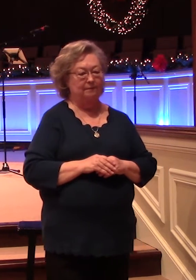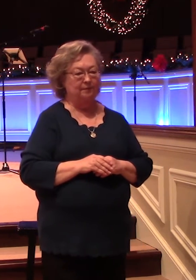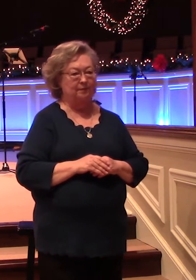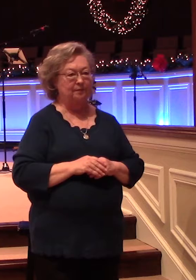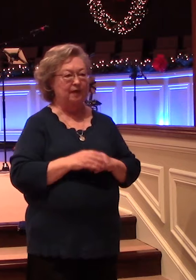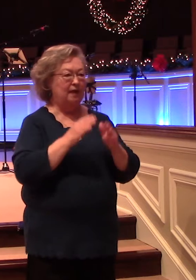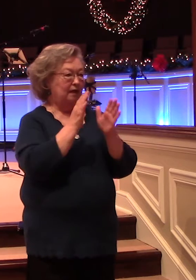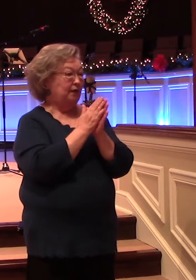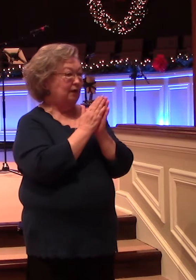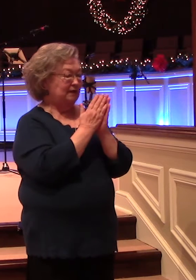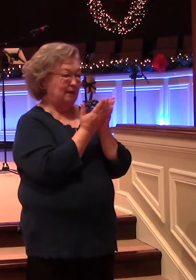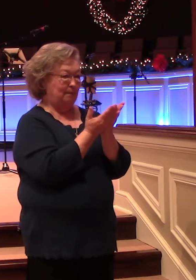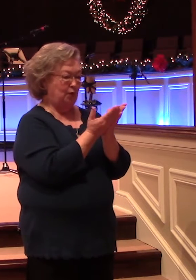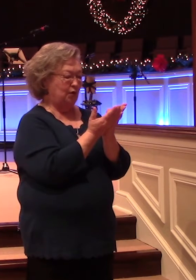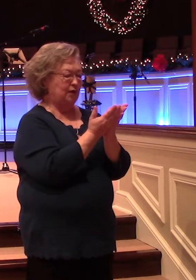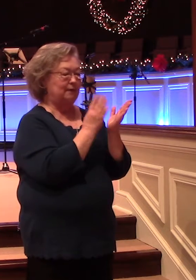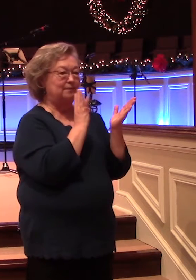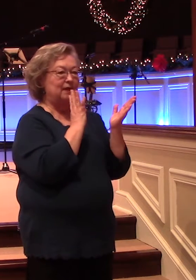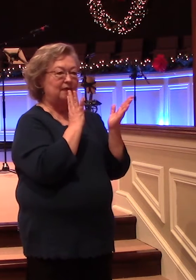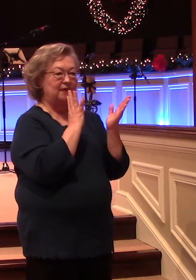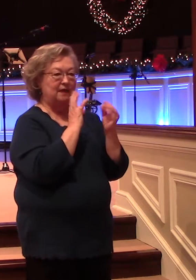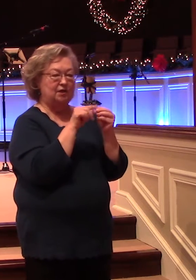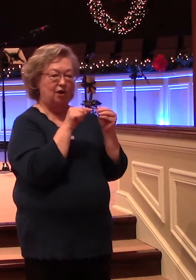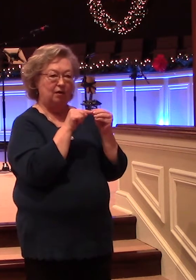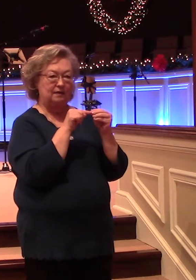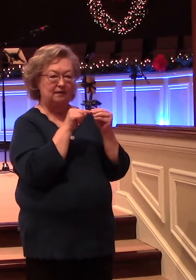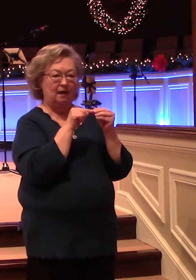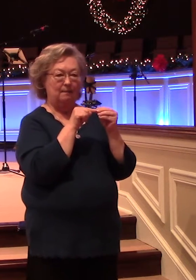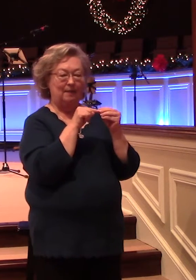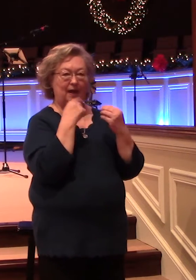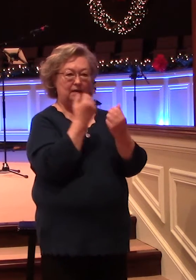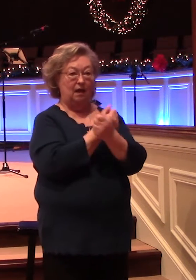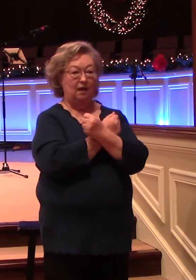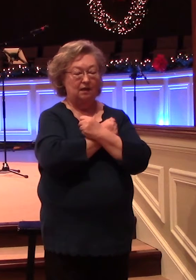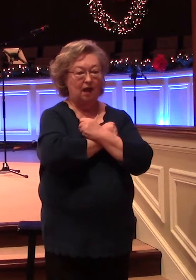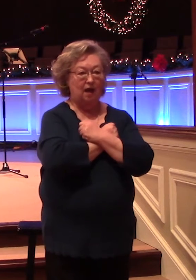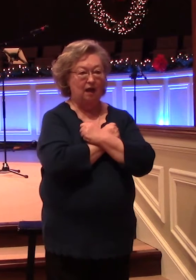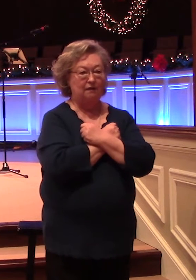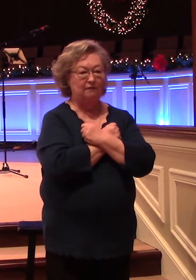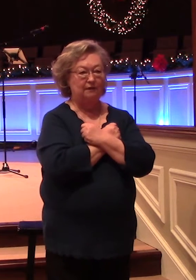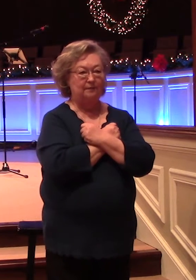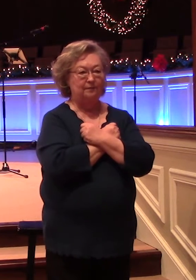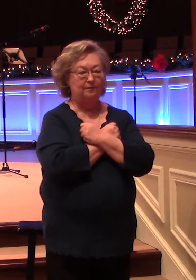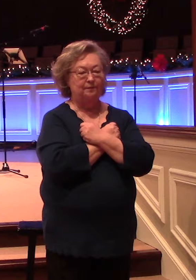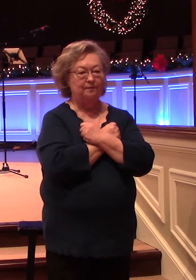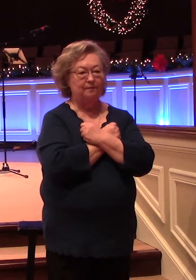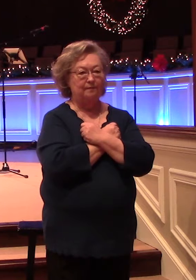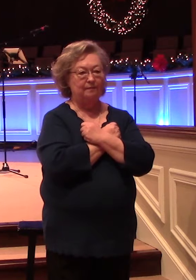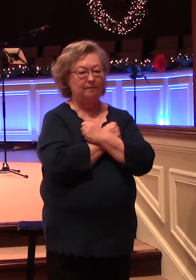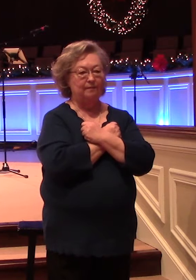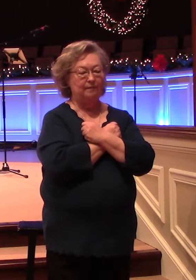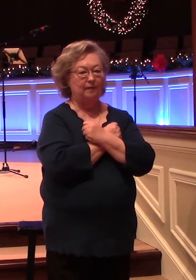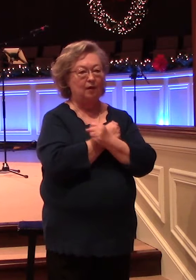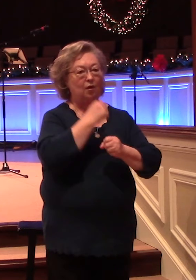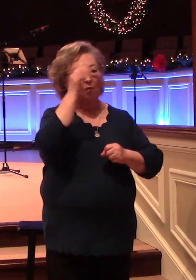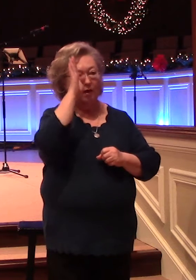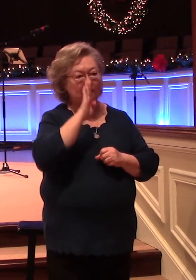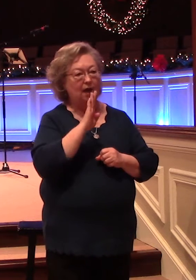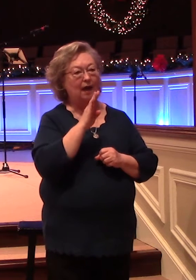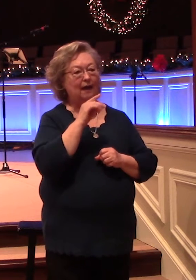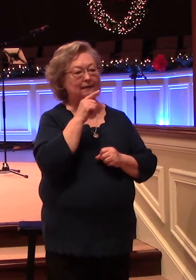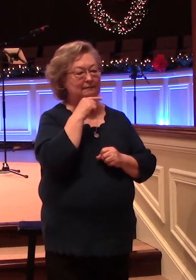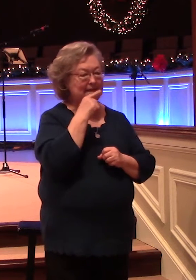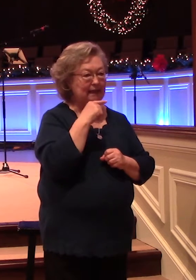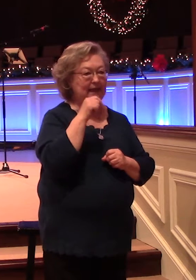quote that so captures what God is talking about, what John is talking about when we're called to love one another. Here's